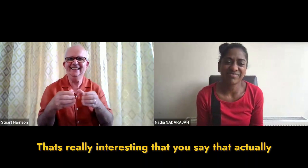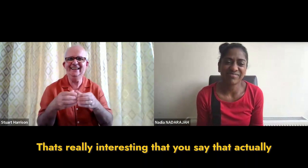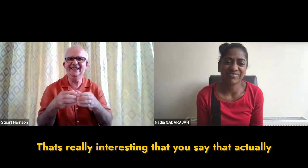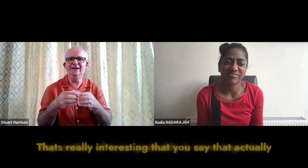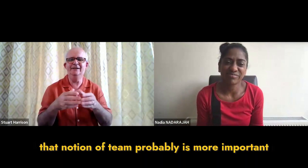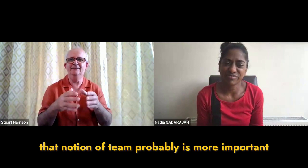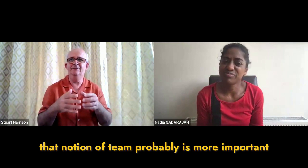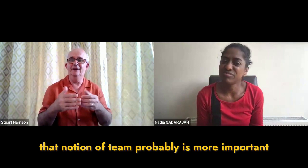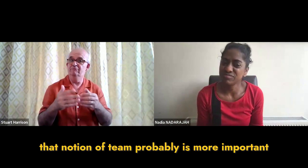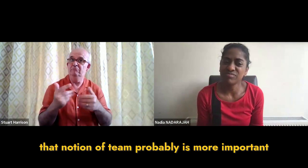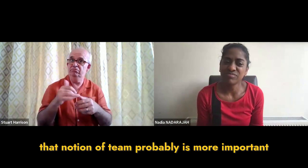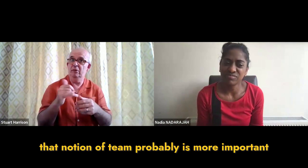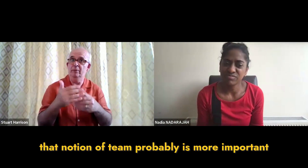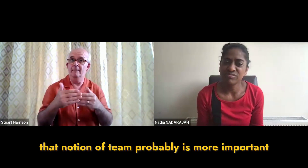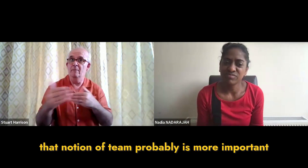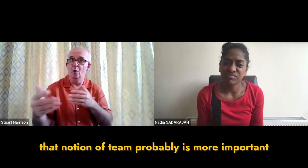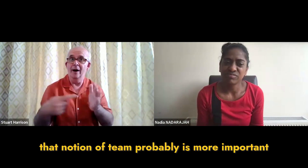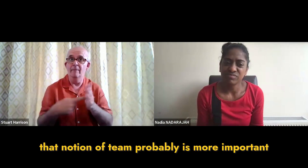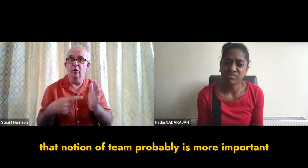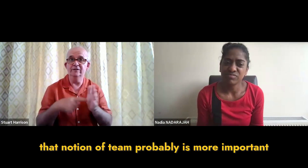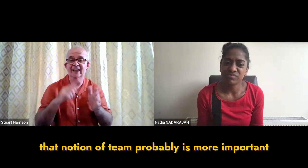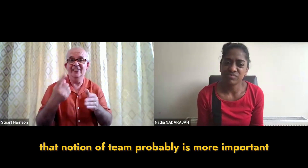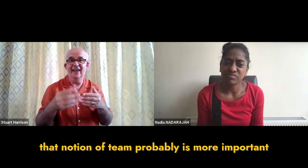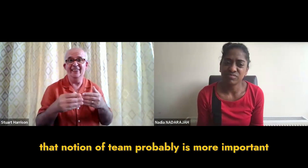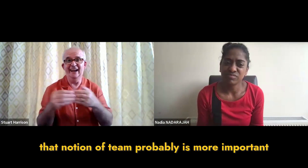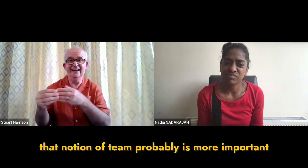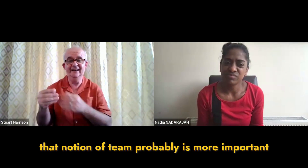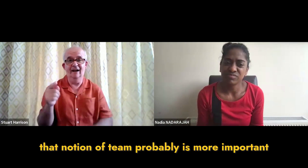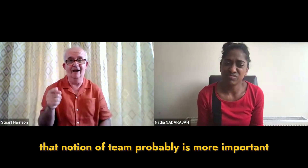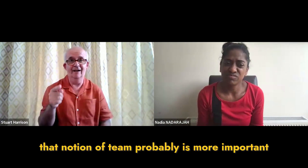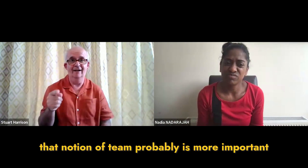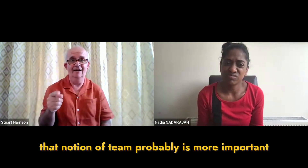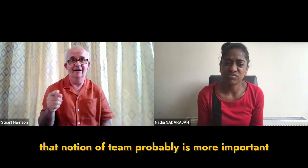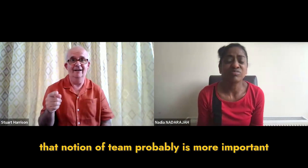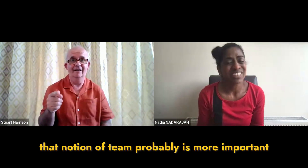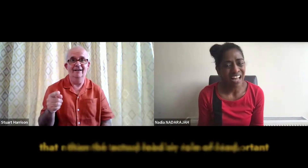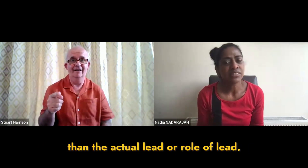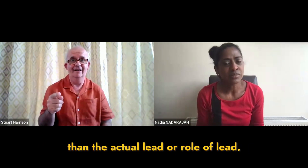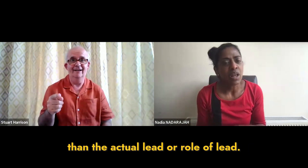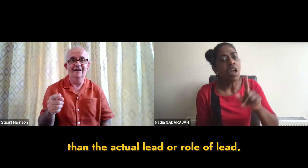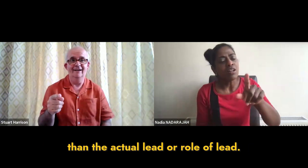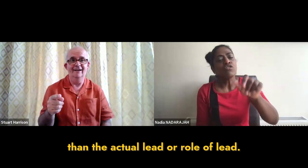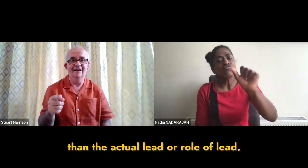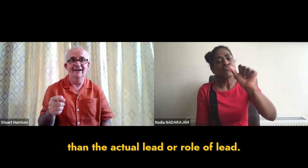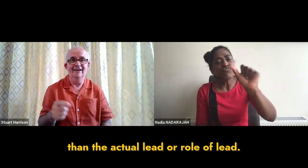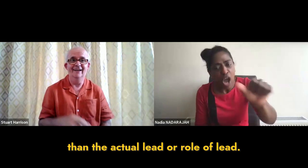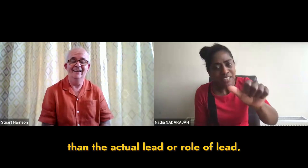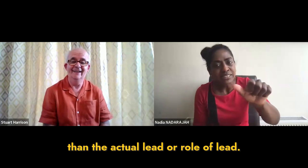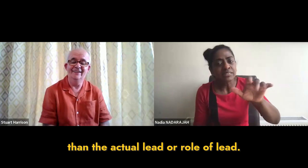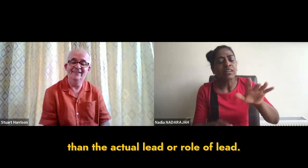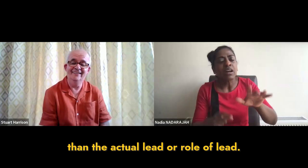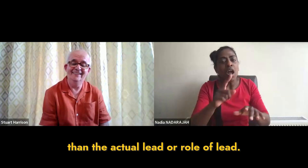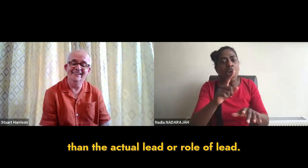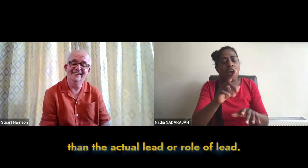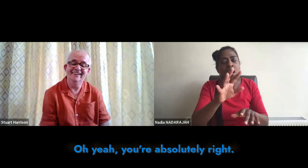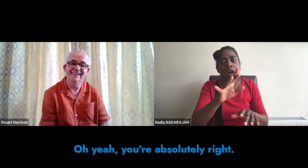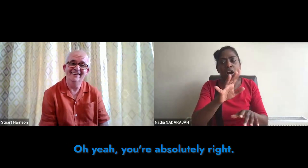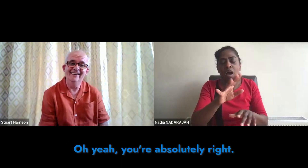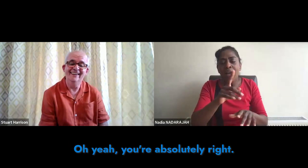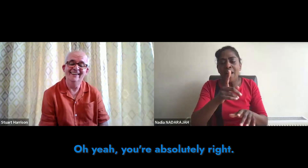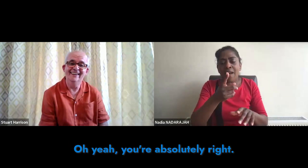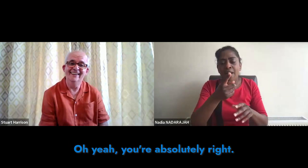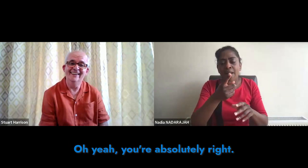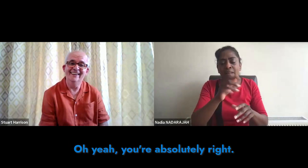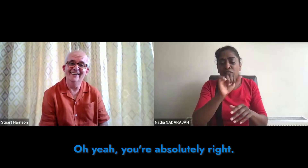actually. That notion of team. Probably it's more important than the actual lead or role of Oh, lead.